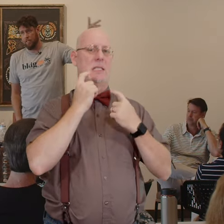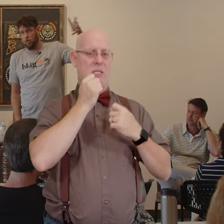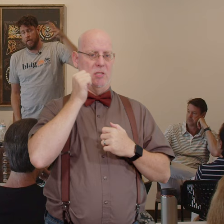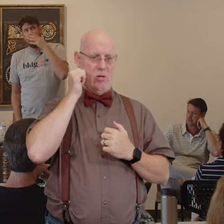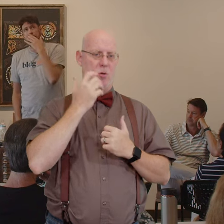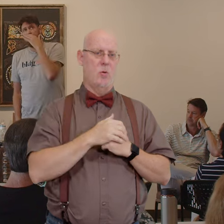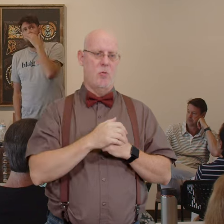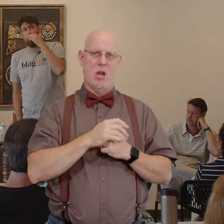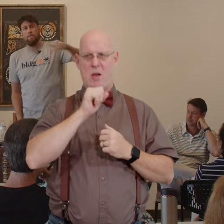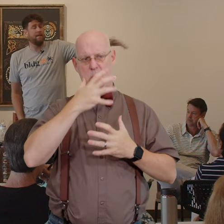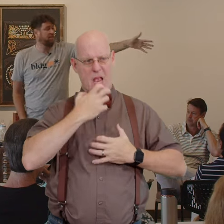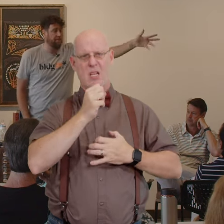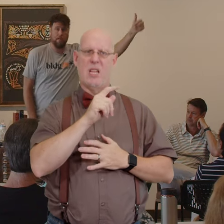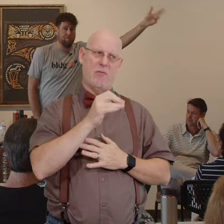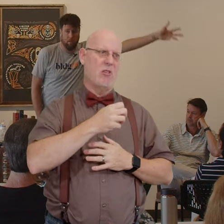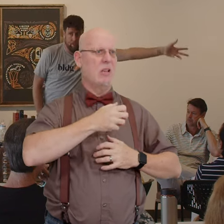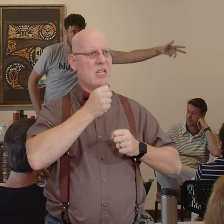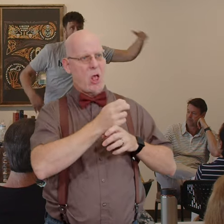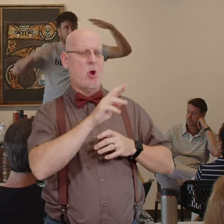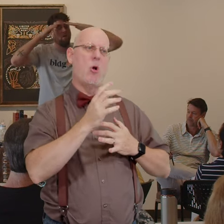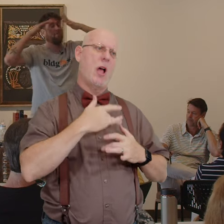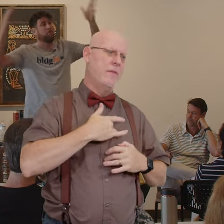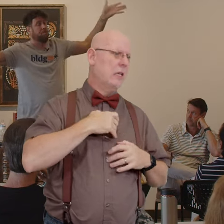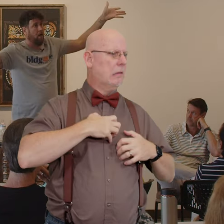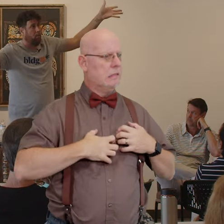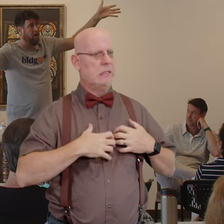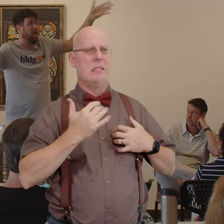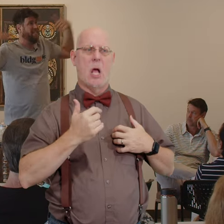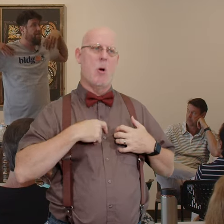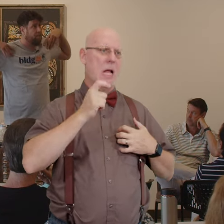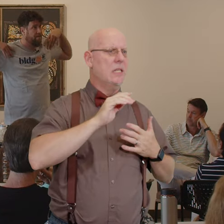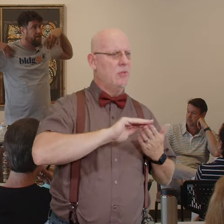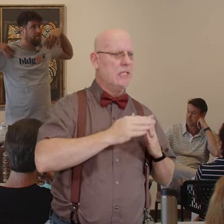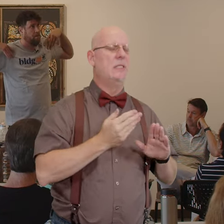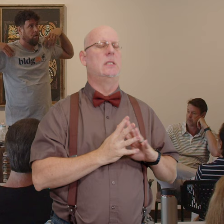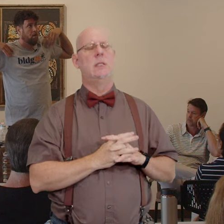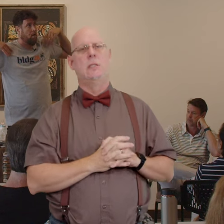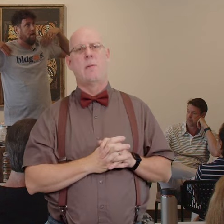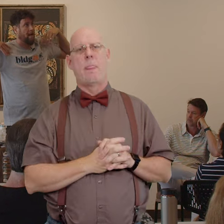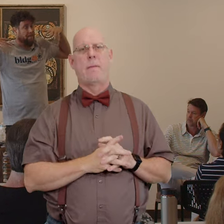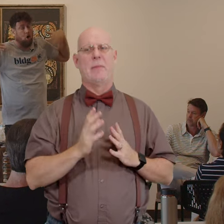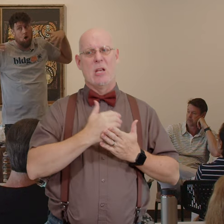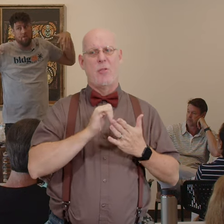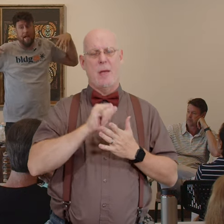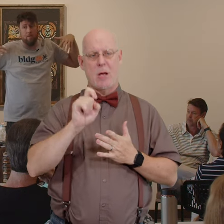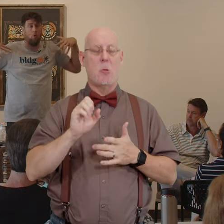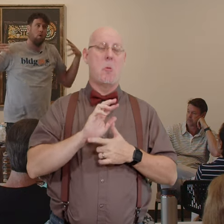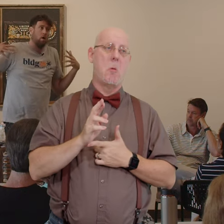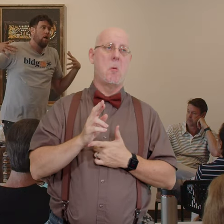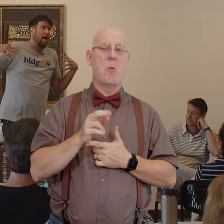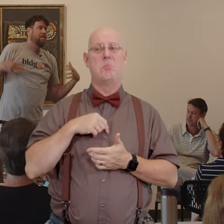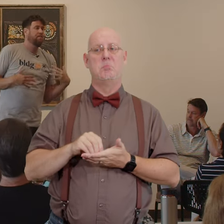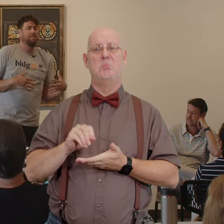committed yesterday. So like, I got really mad at Stephanie and I was yelling at her and I feel so terrible now, but I need forgiveness. And I have to earn